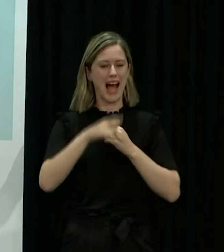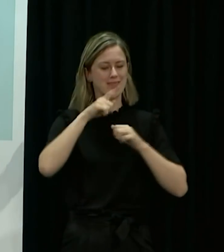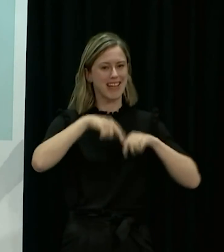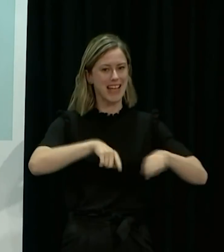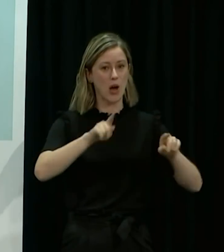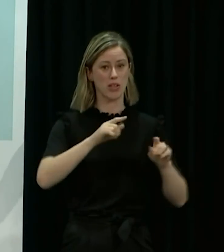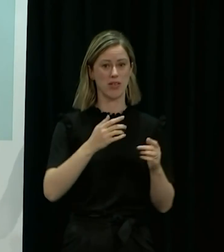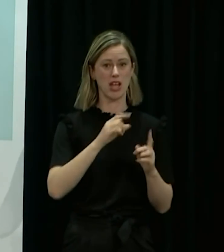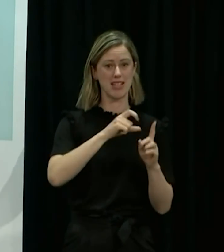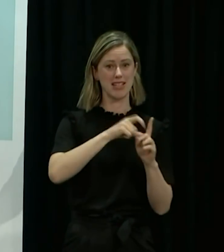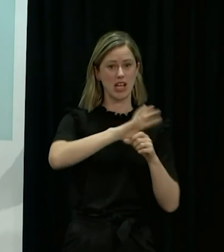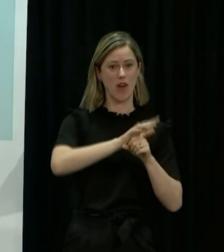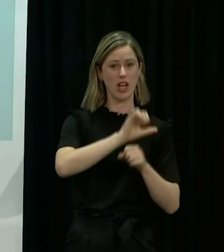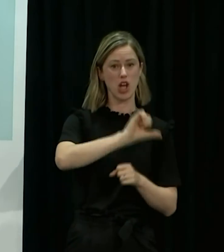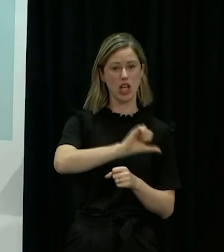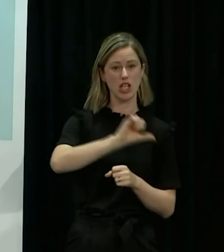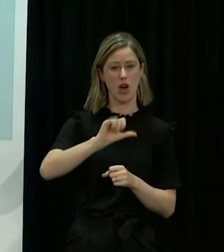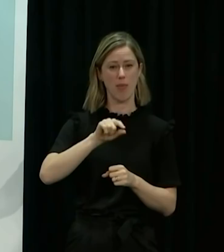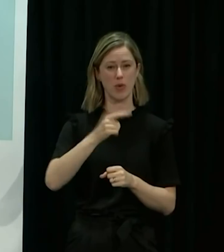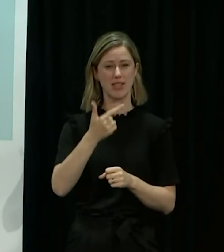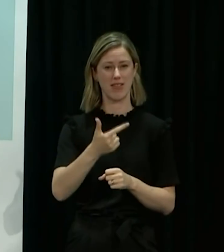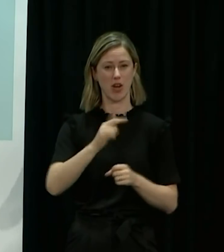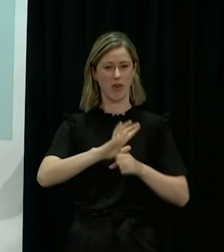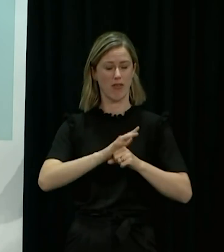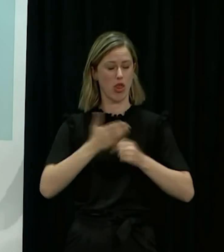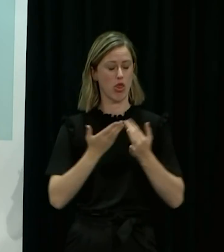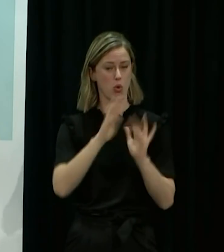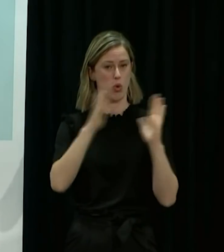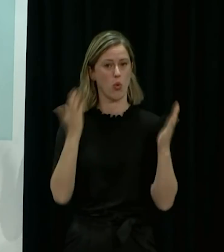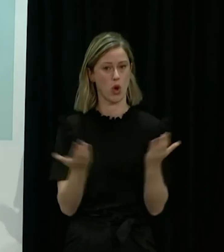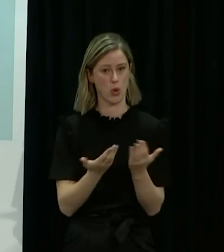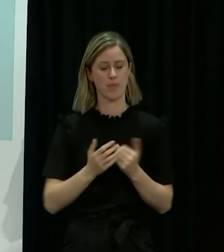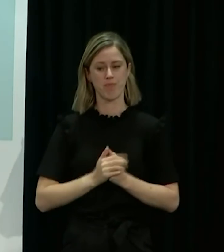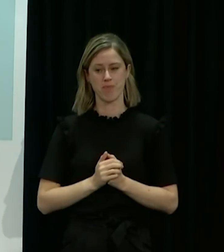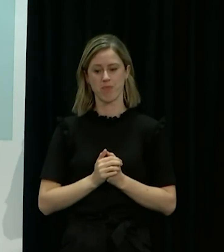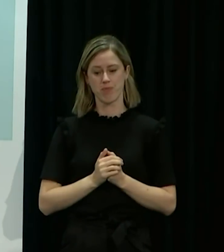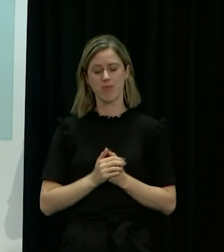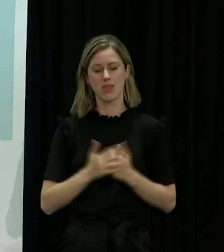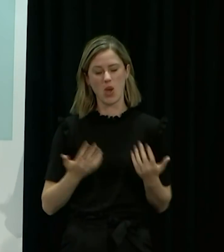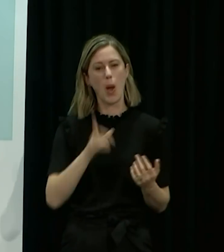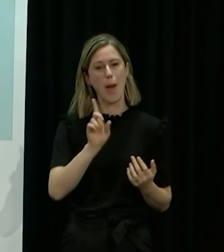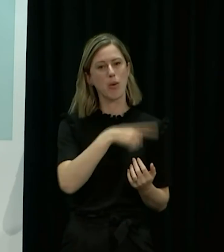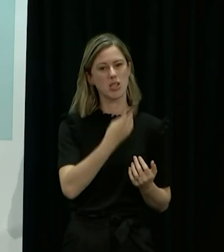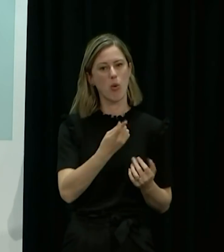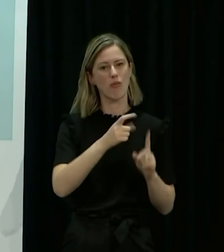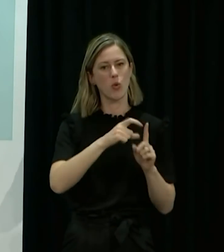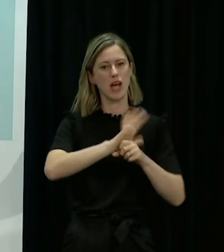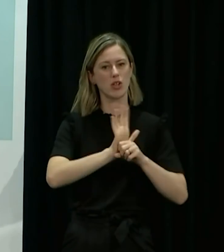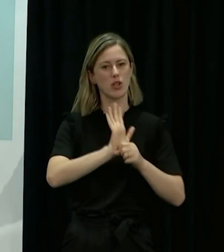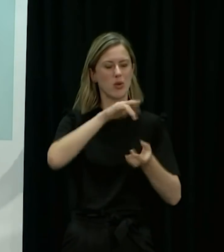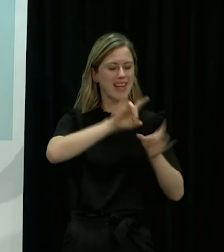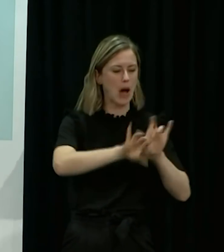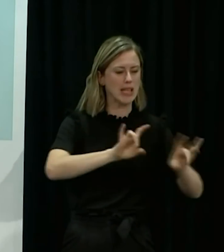for 99.7% of all cases worldwide. And so while it hasn't been possible to eliminate Delta this